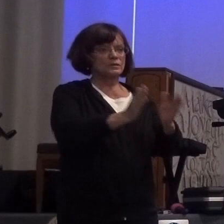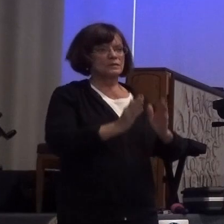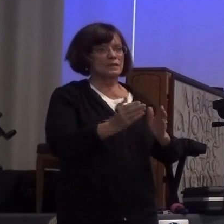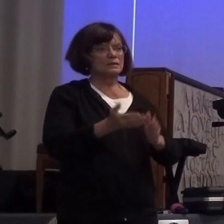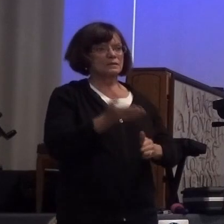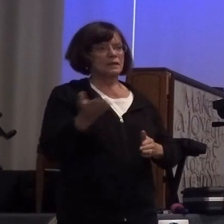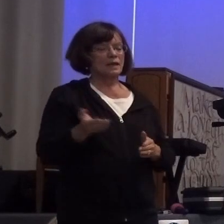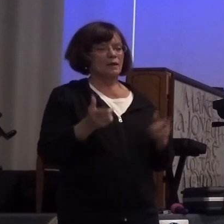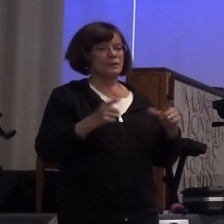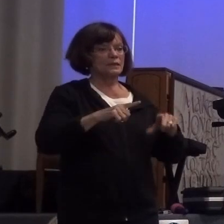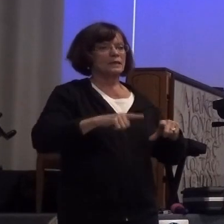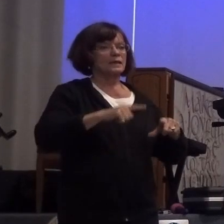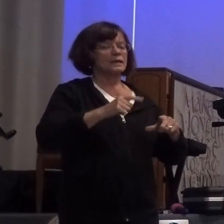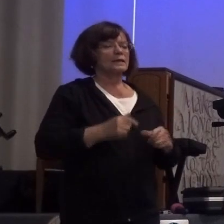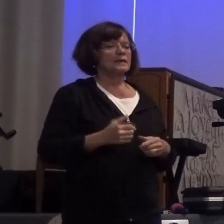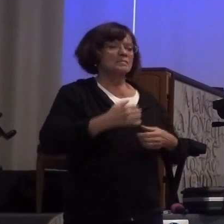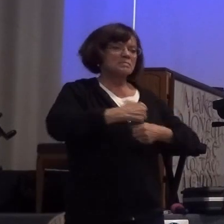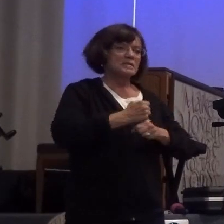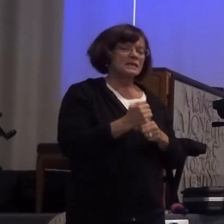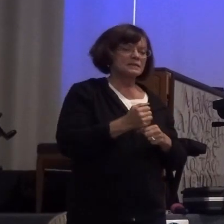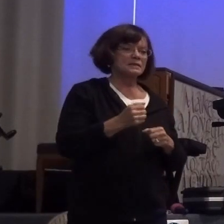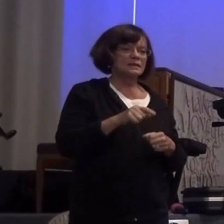and He actually causes things to happen.